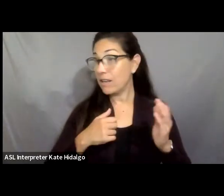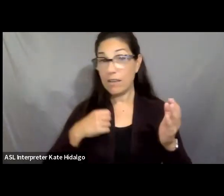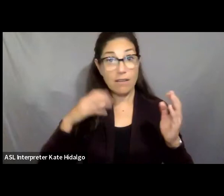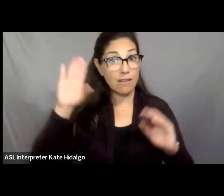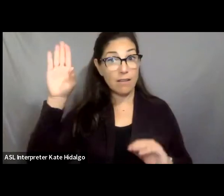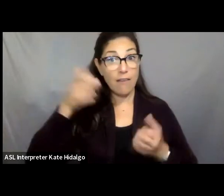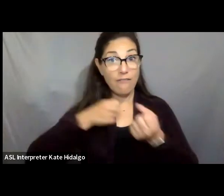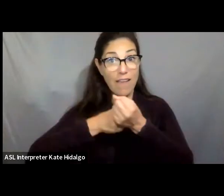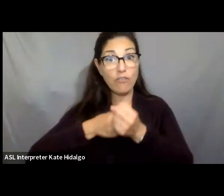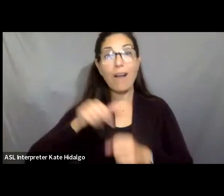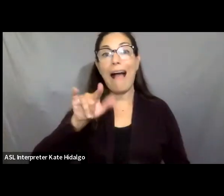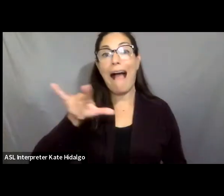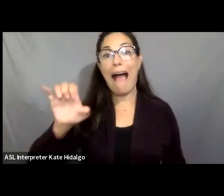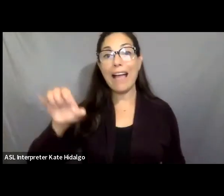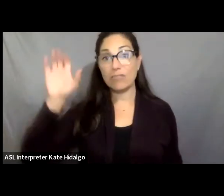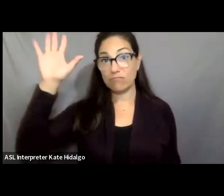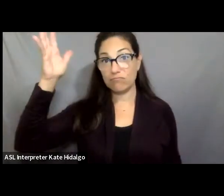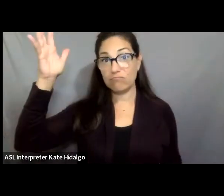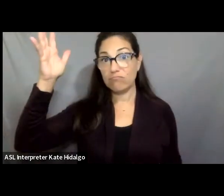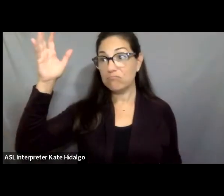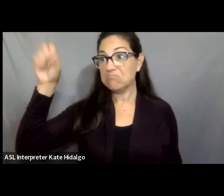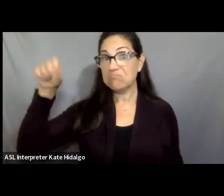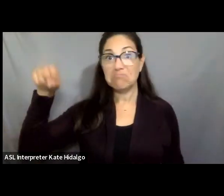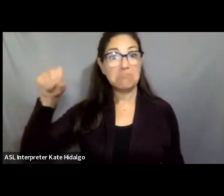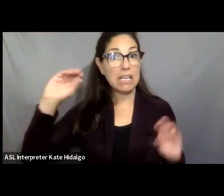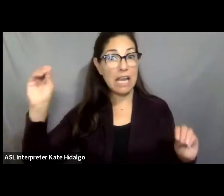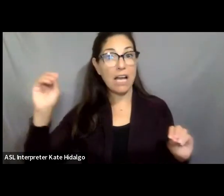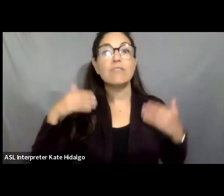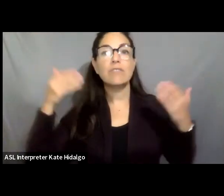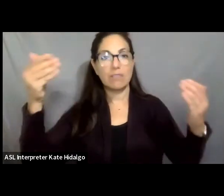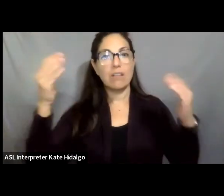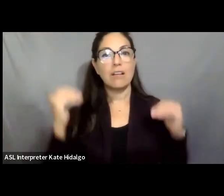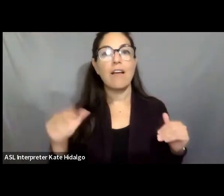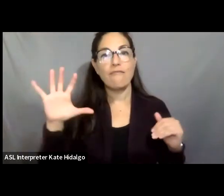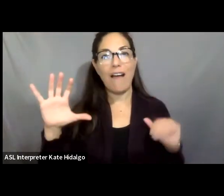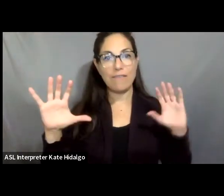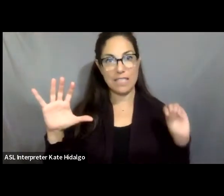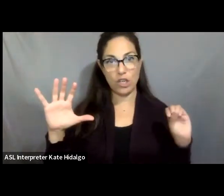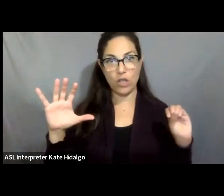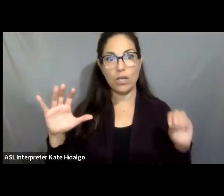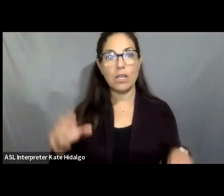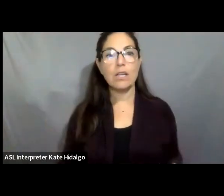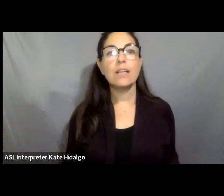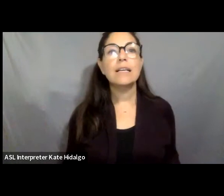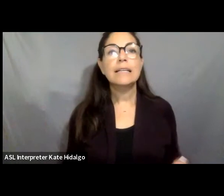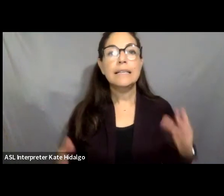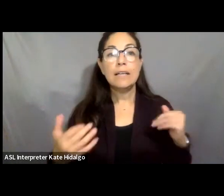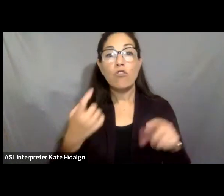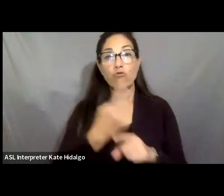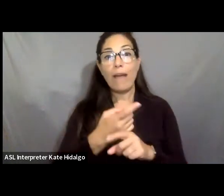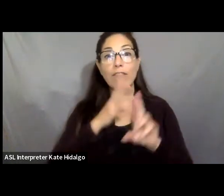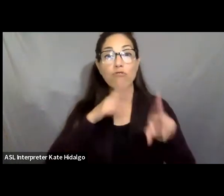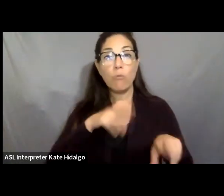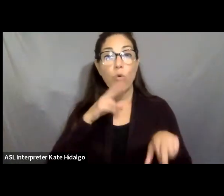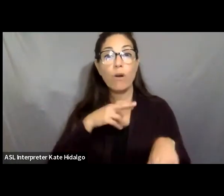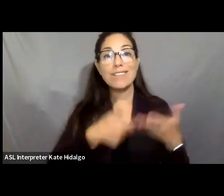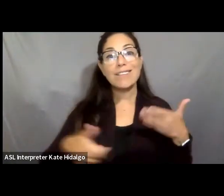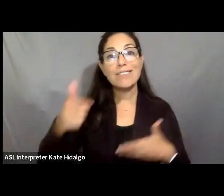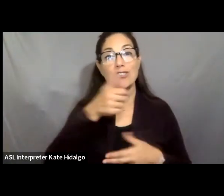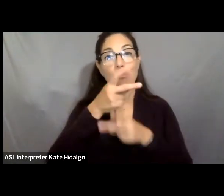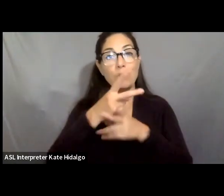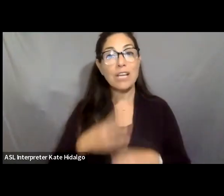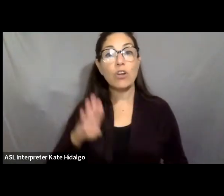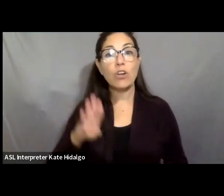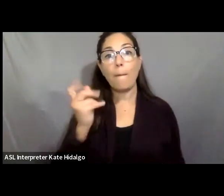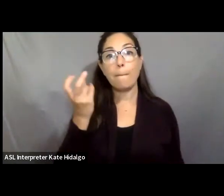aye. Aye. Any opposed? Hearing none, motion carried 5-0. Going to regular reports. Report of the superintendent. Superintendent